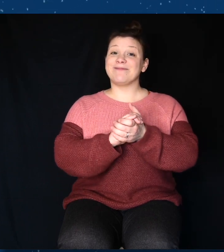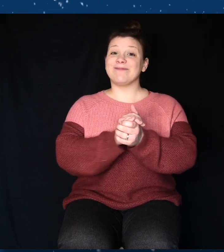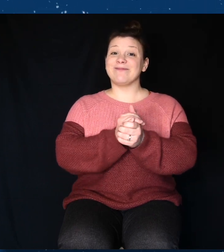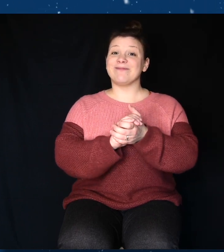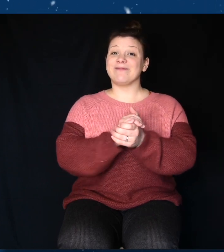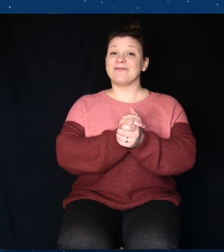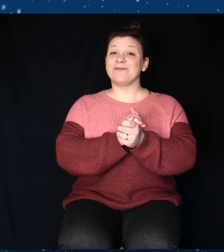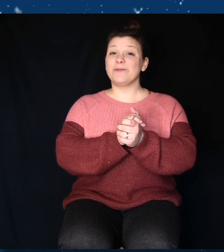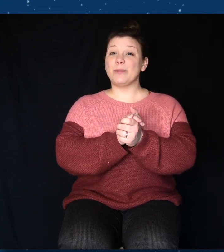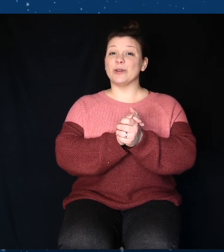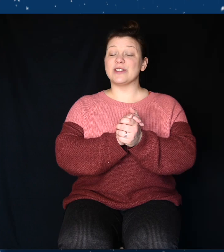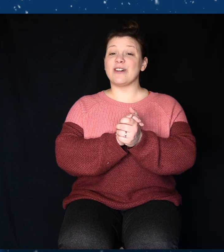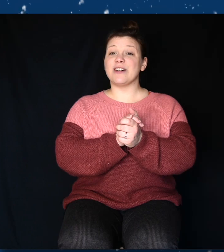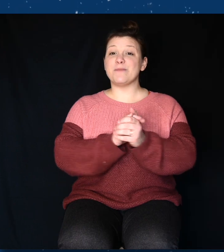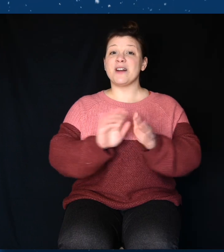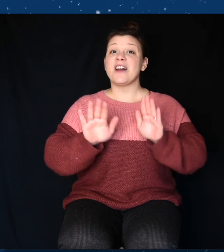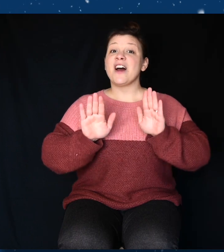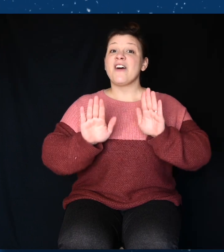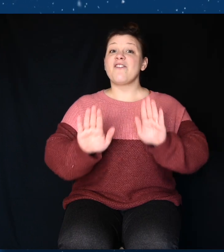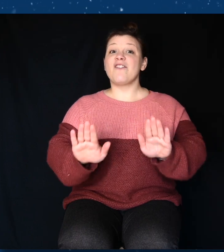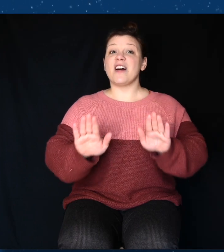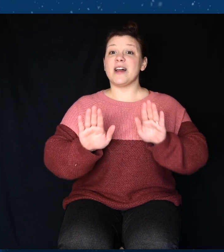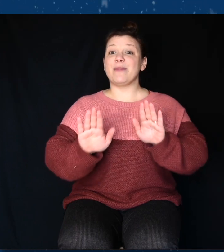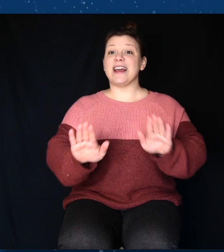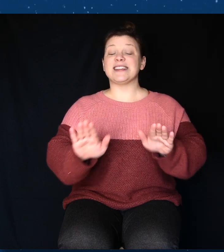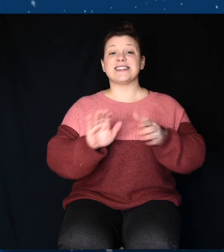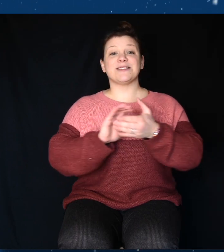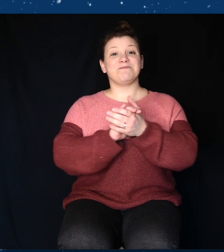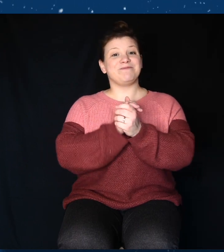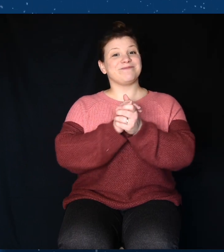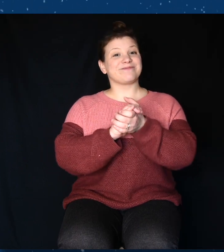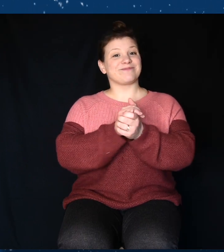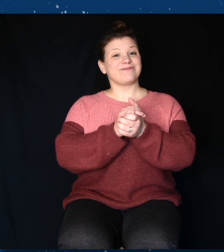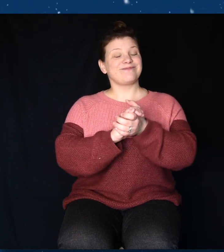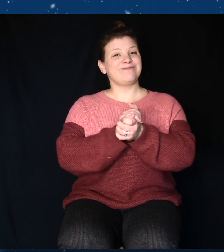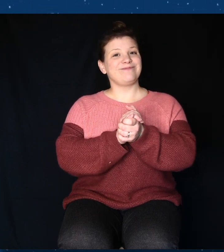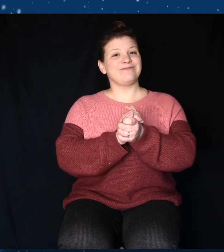Fireplace. One more time. Fireplace.